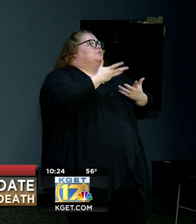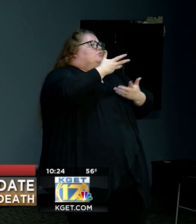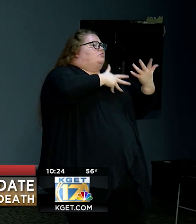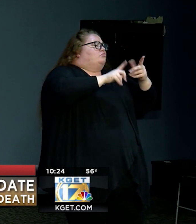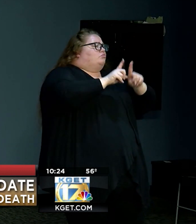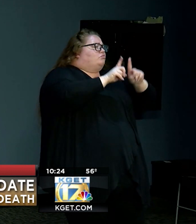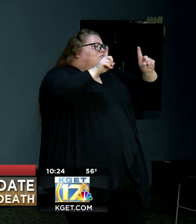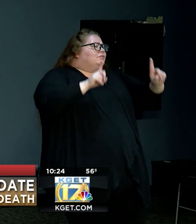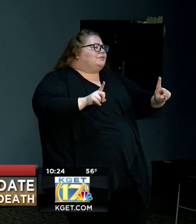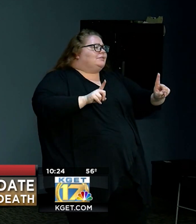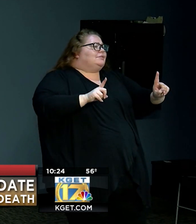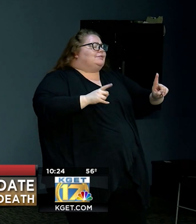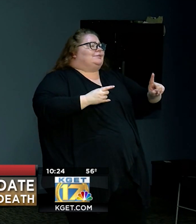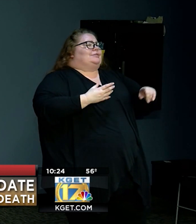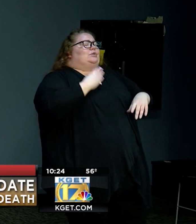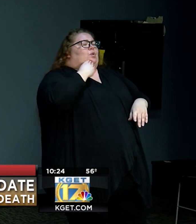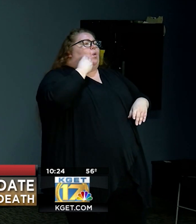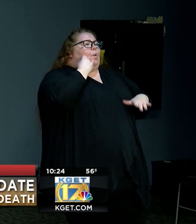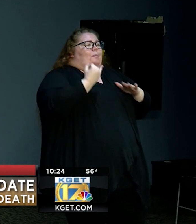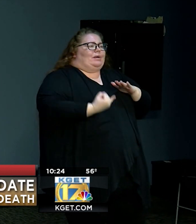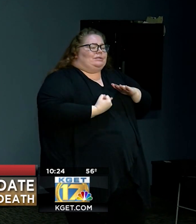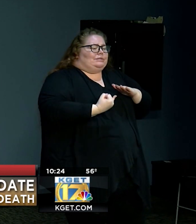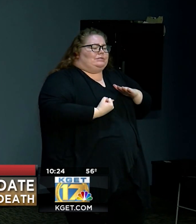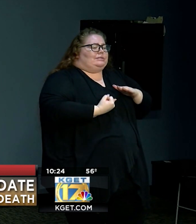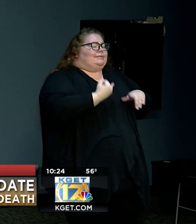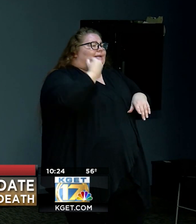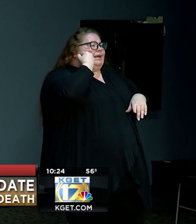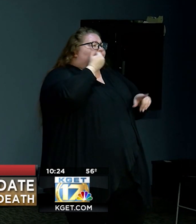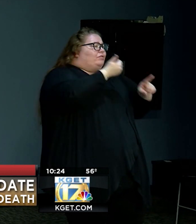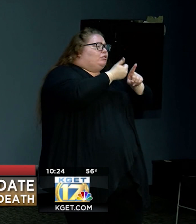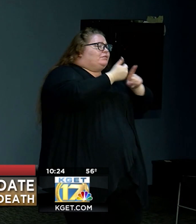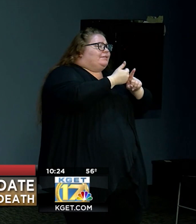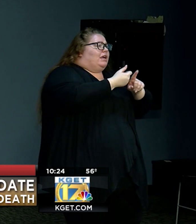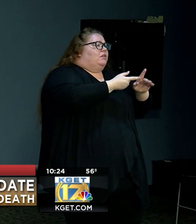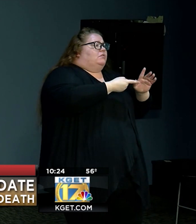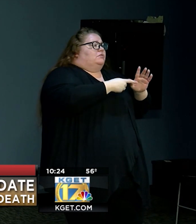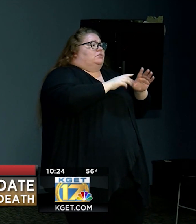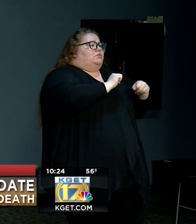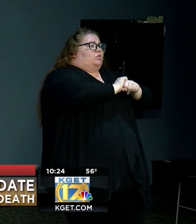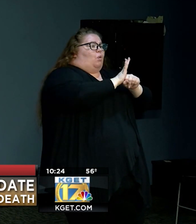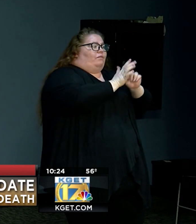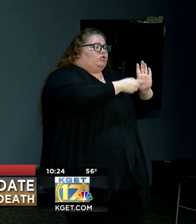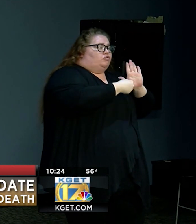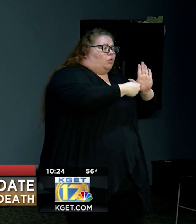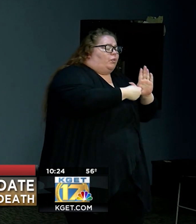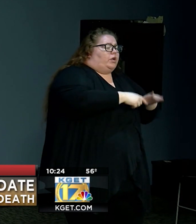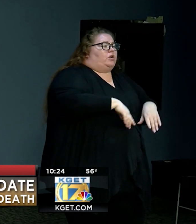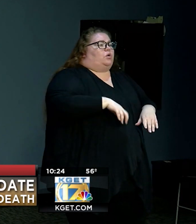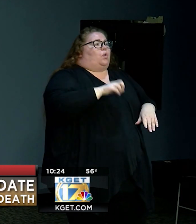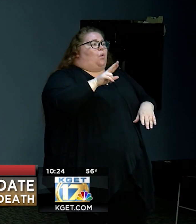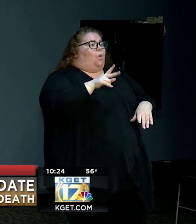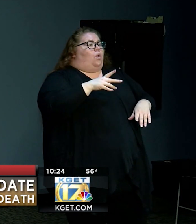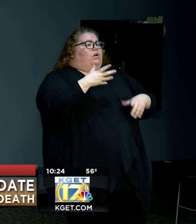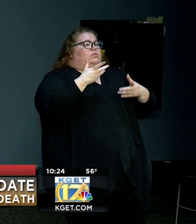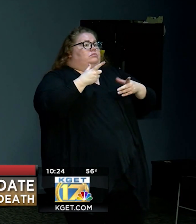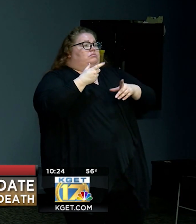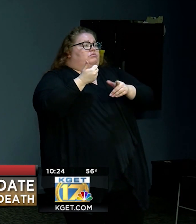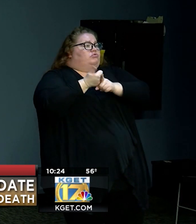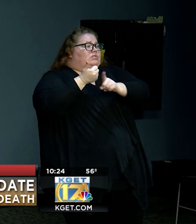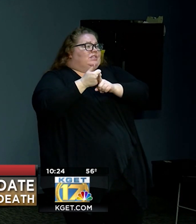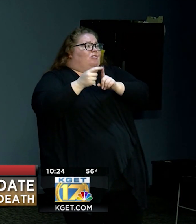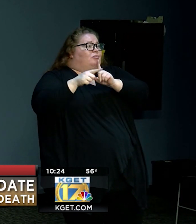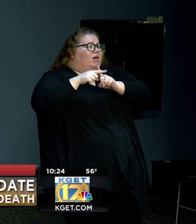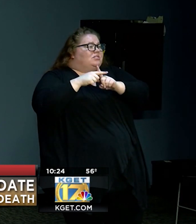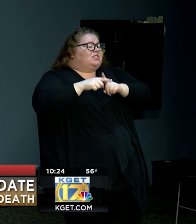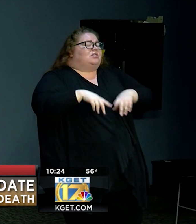individual has symptoms or if you've tested positive, isolate yourself. It's hard to be alone, but even